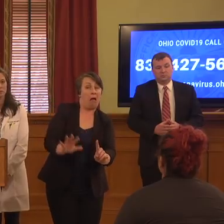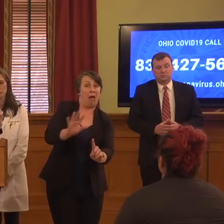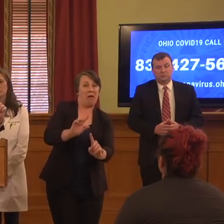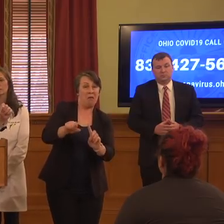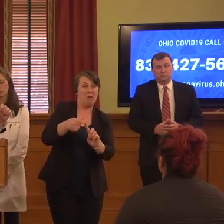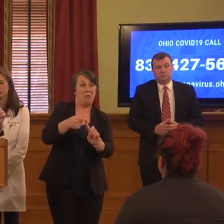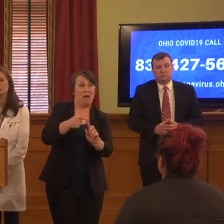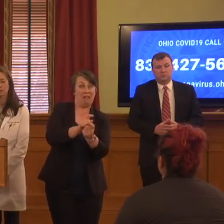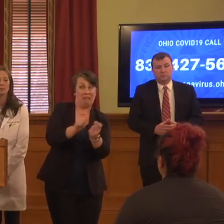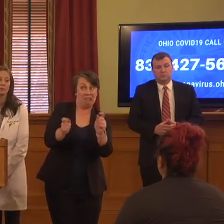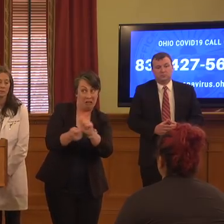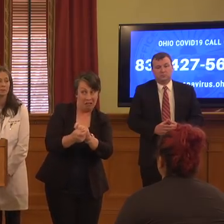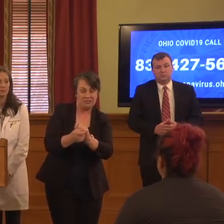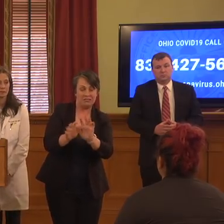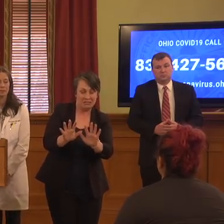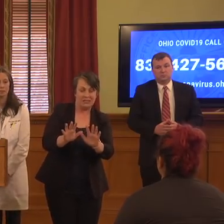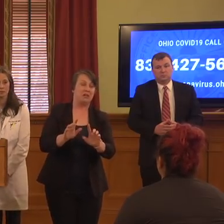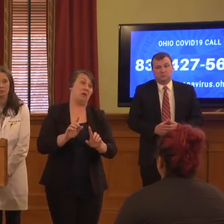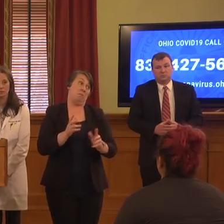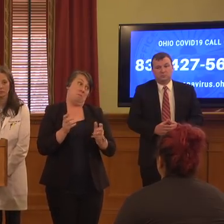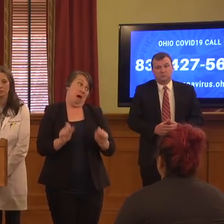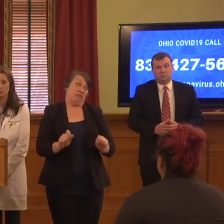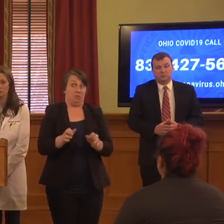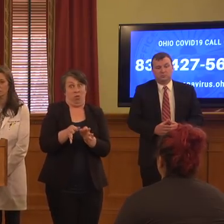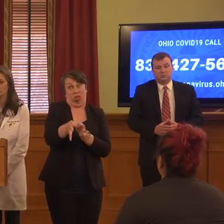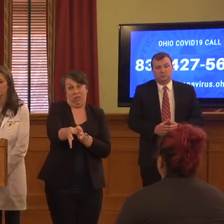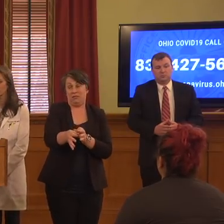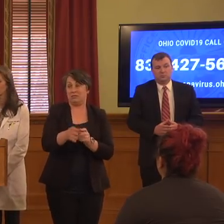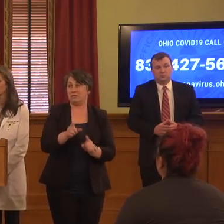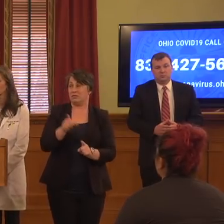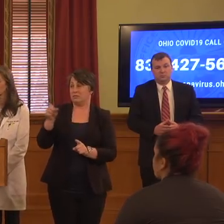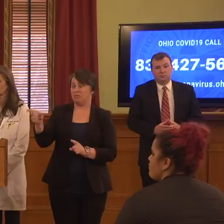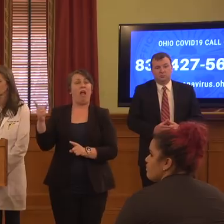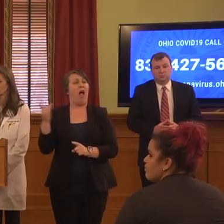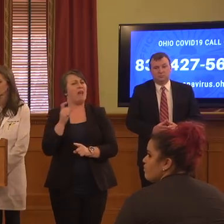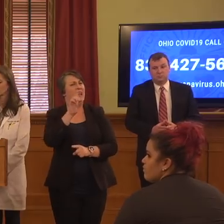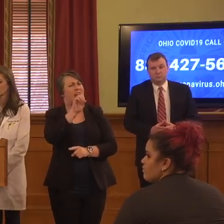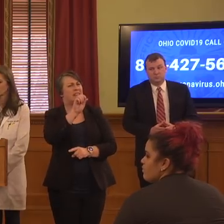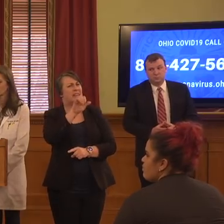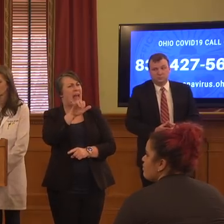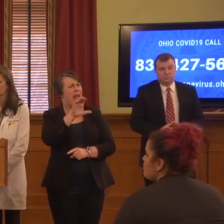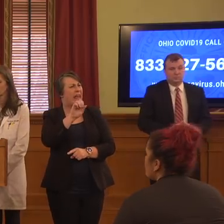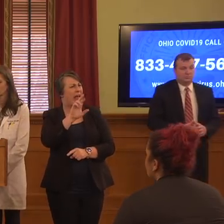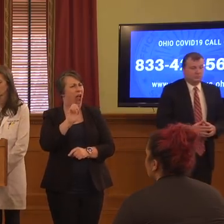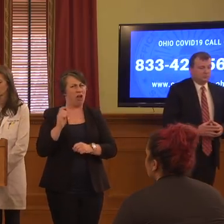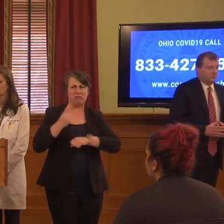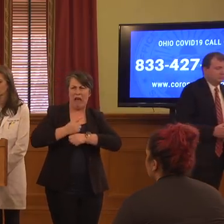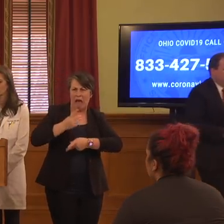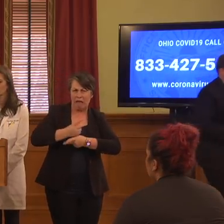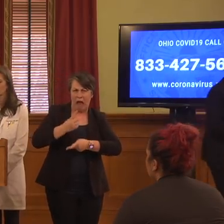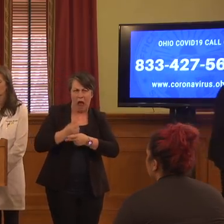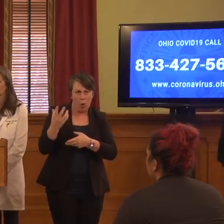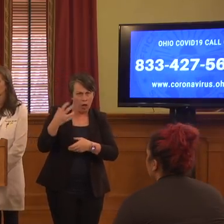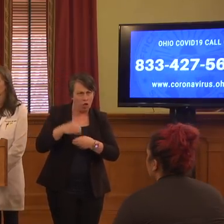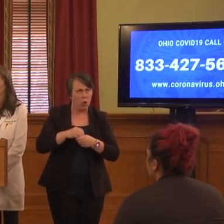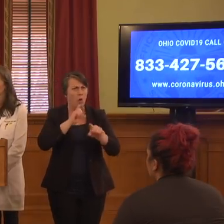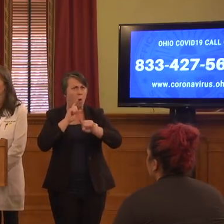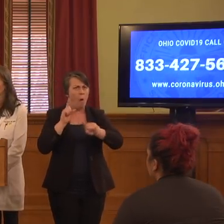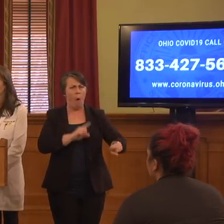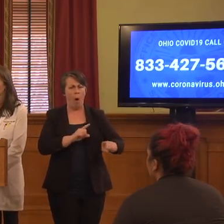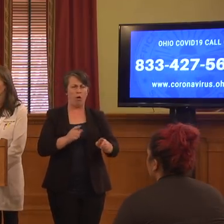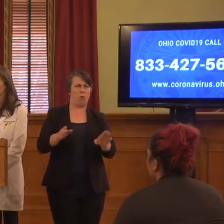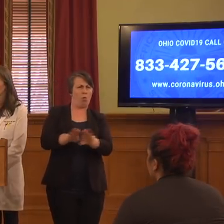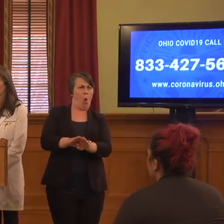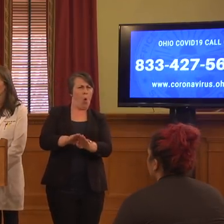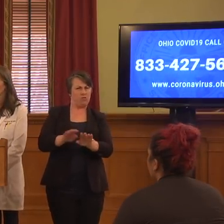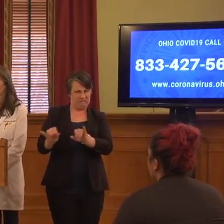It may be a lot longer. Are the daycares part of the school closings as well? I'm sorry, the what? Daycares?